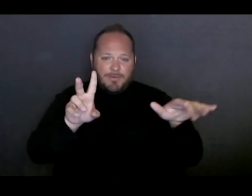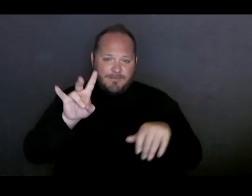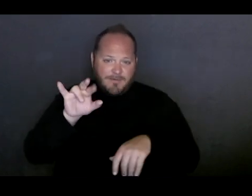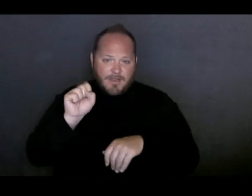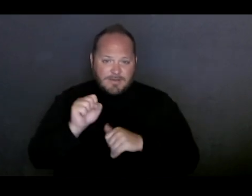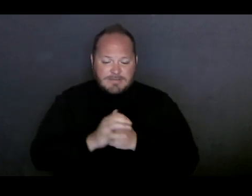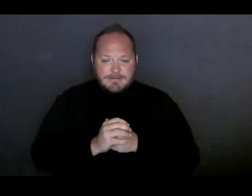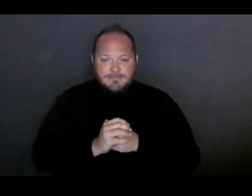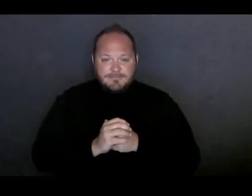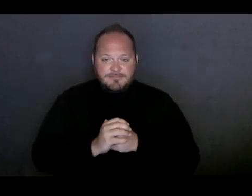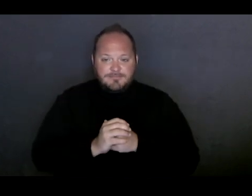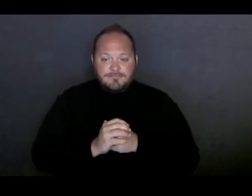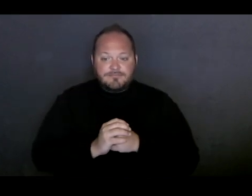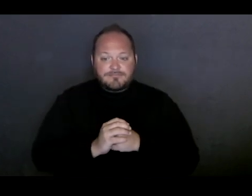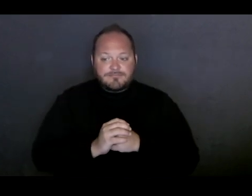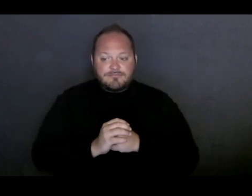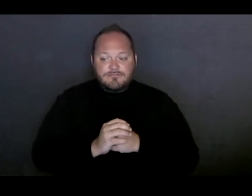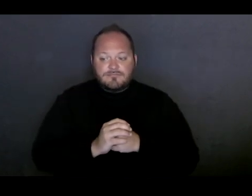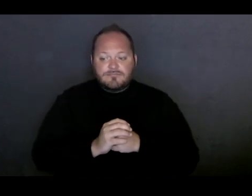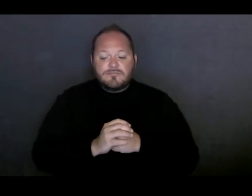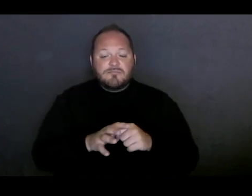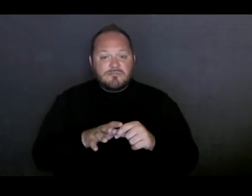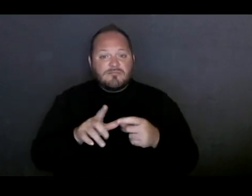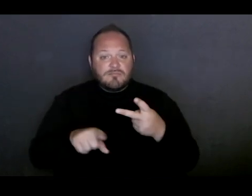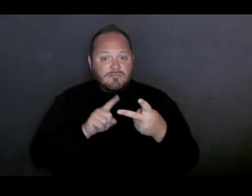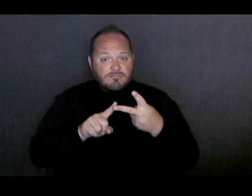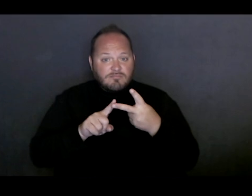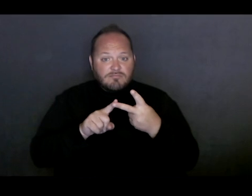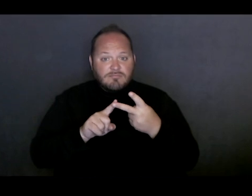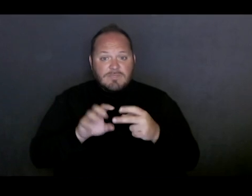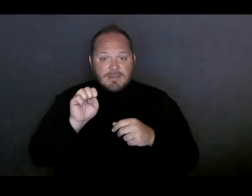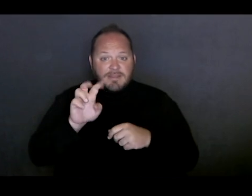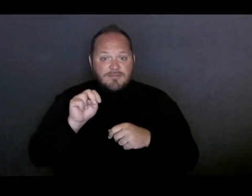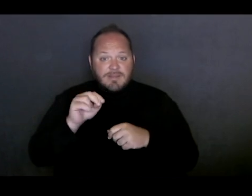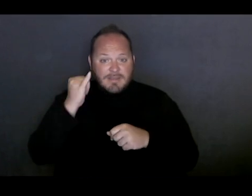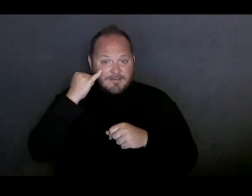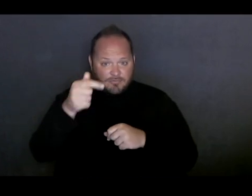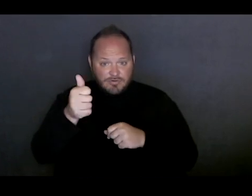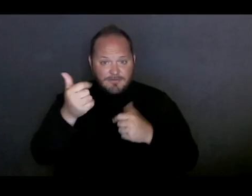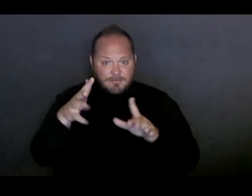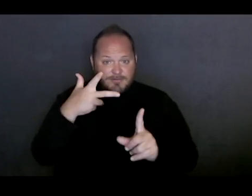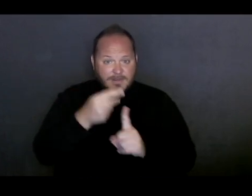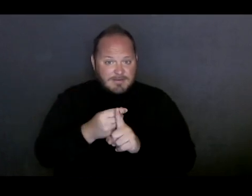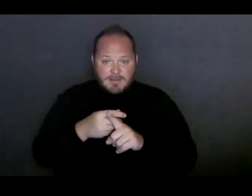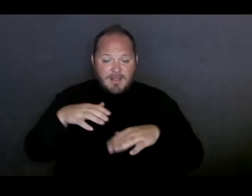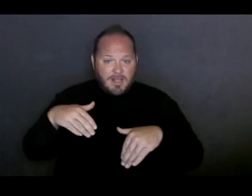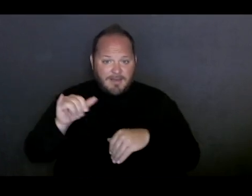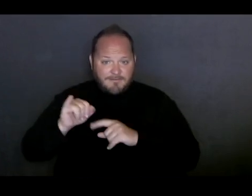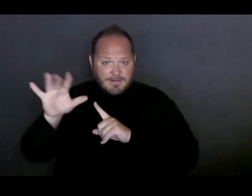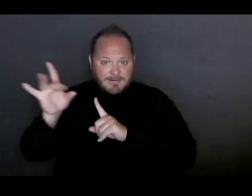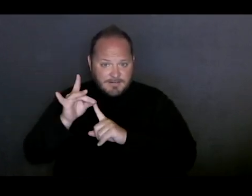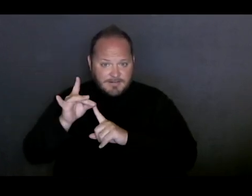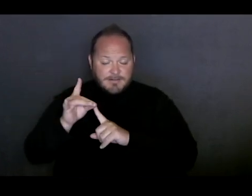and you're not infected yourself, it's possible that maybe the vaccine just didn't take for some